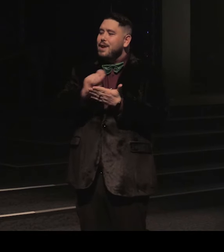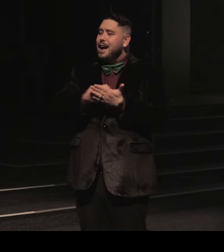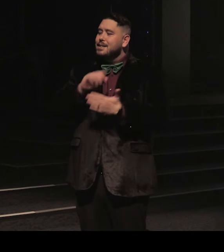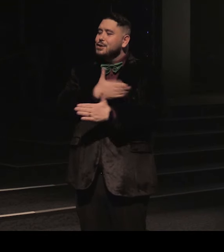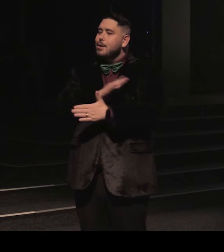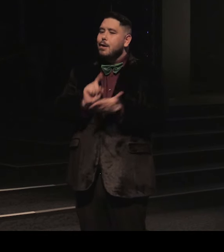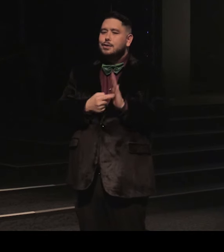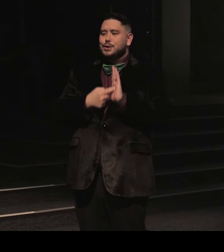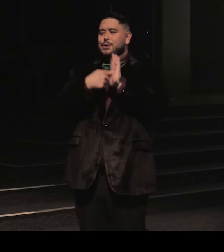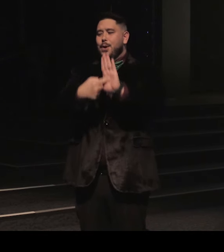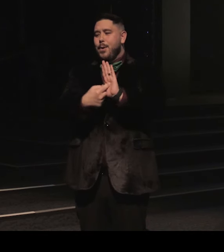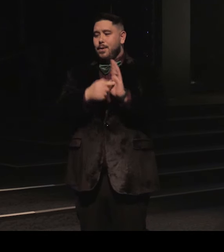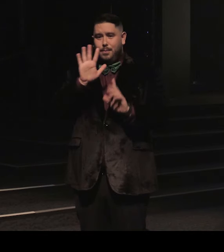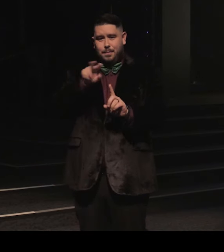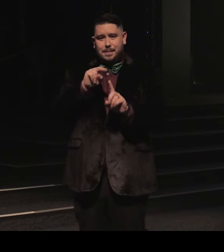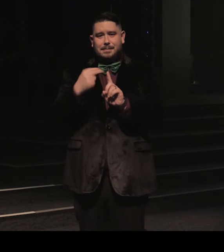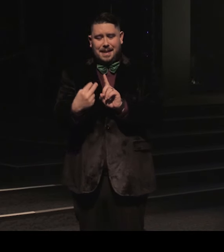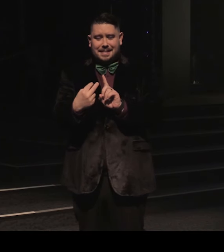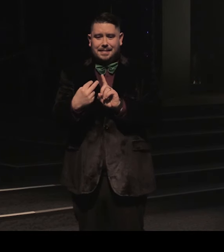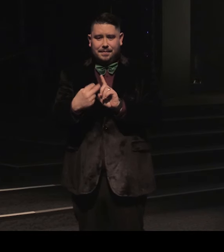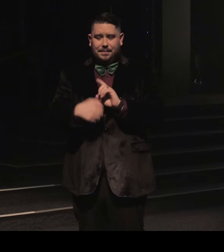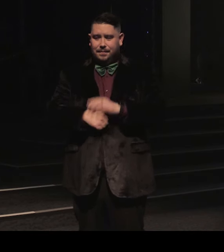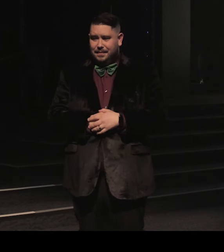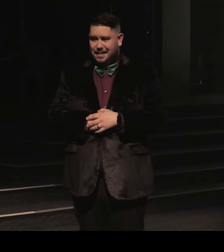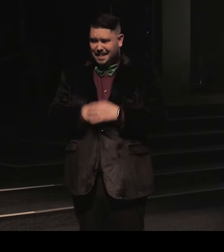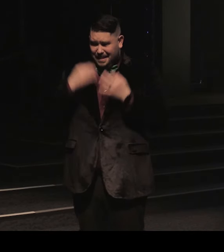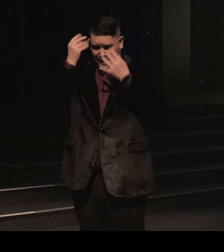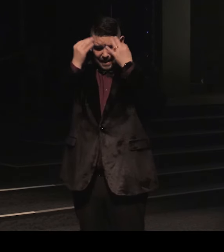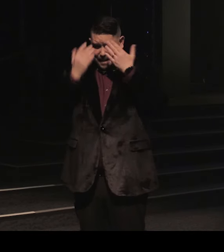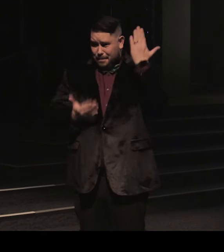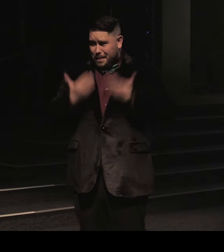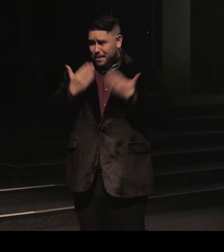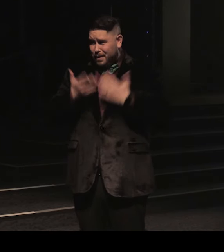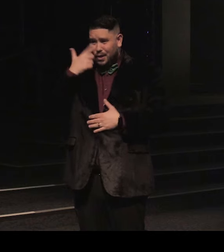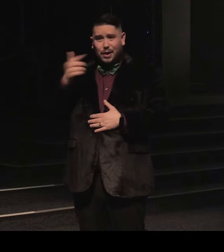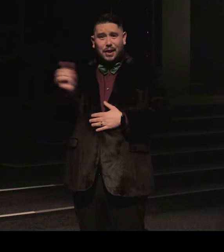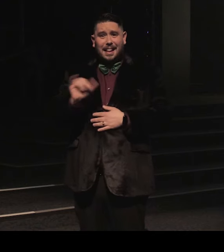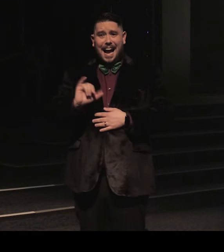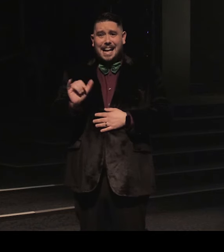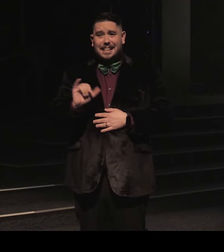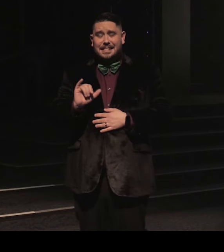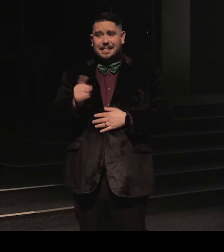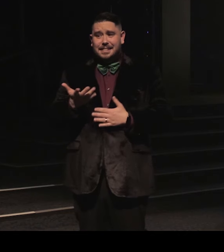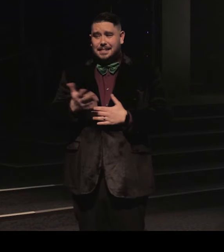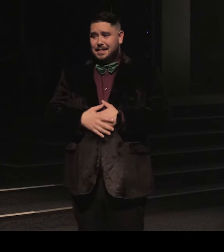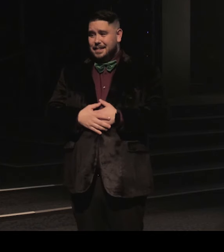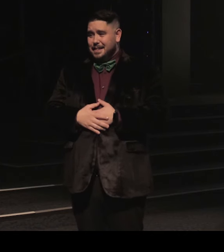their perspective, thinking what it might have been like for me if that would have been, you know, my life.